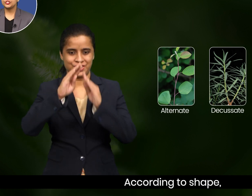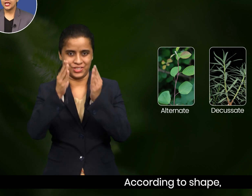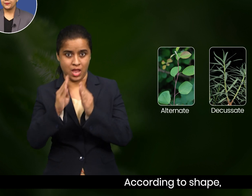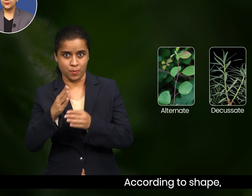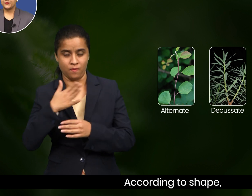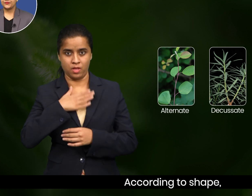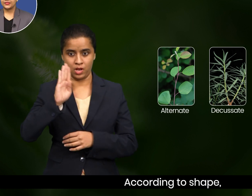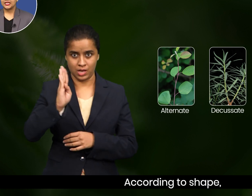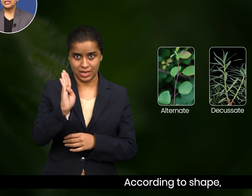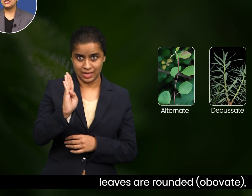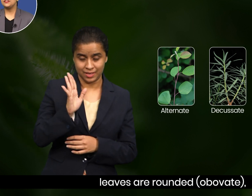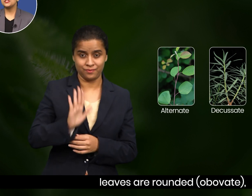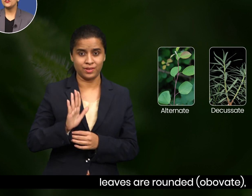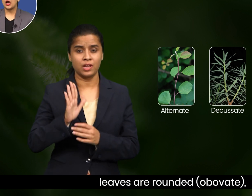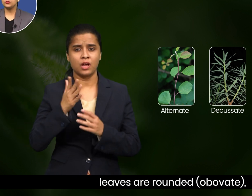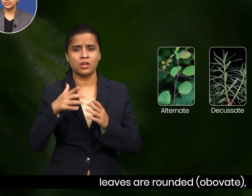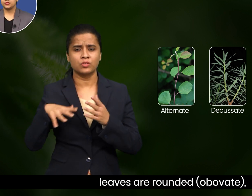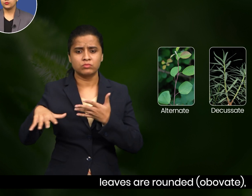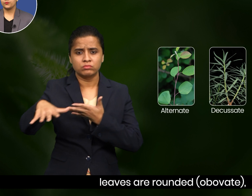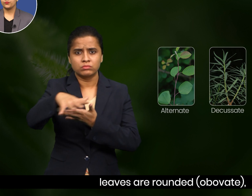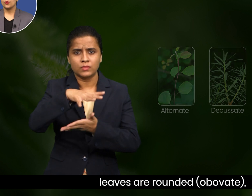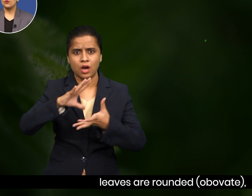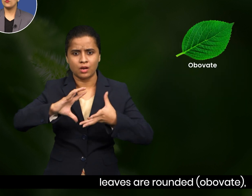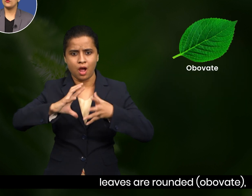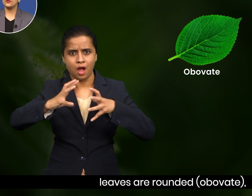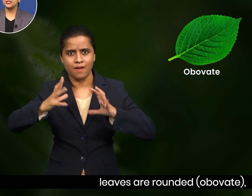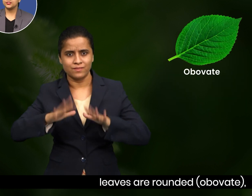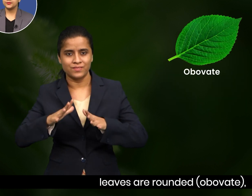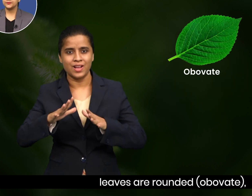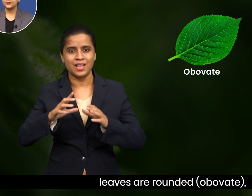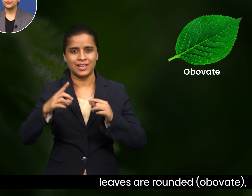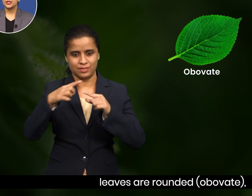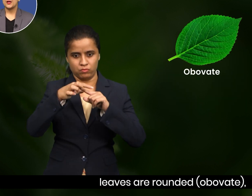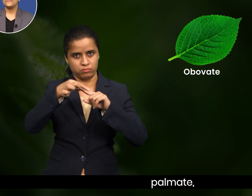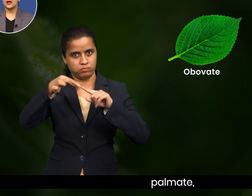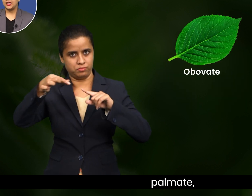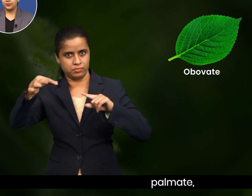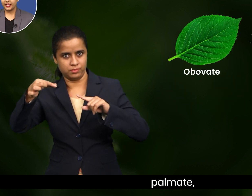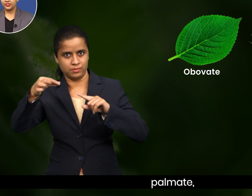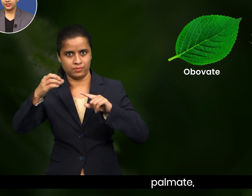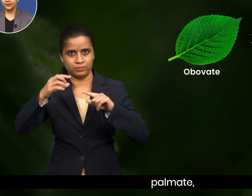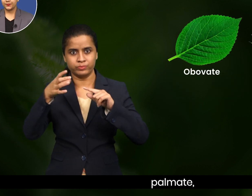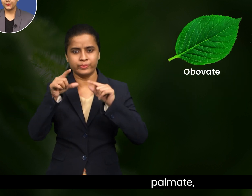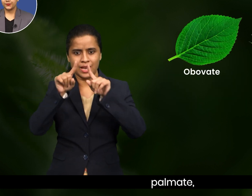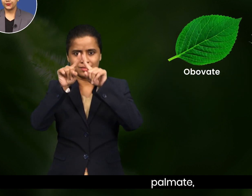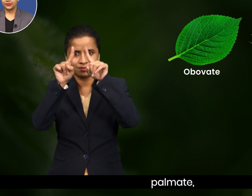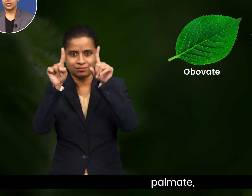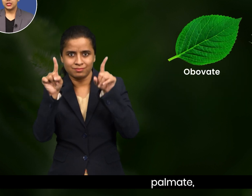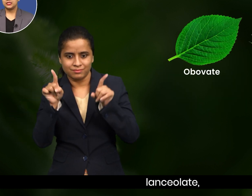According to shape, leaves are rounded, ovovate, palmate,